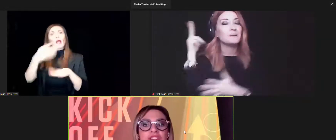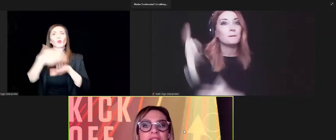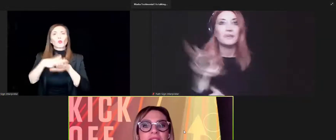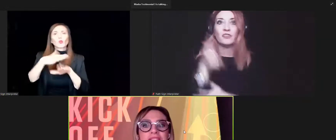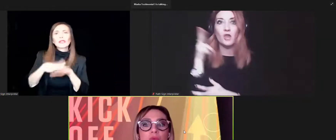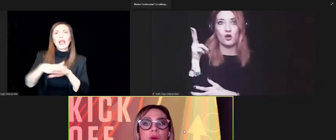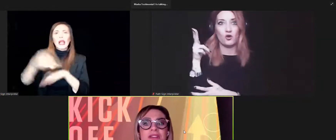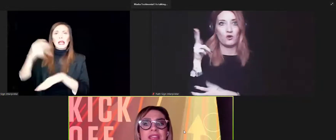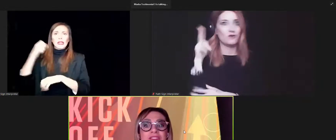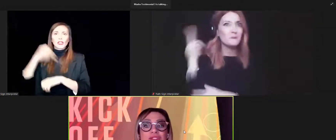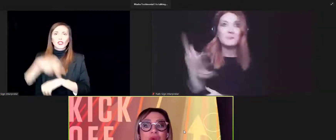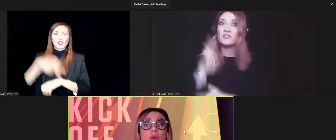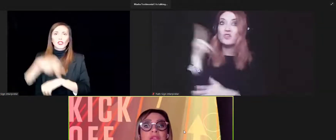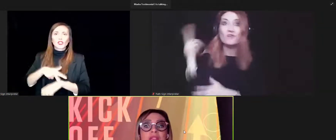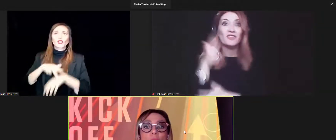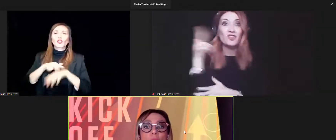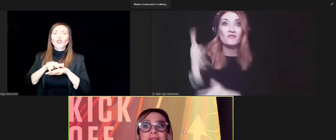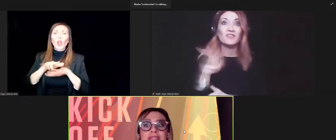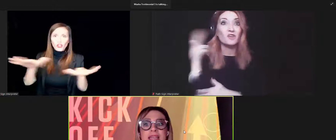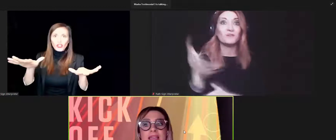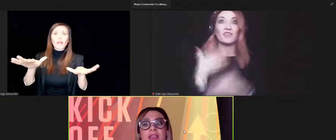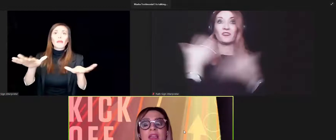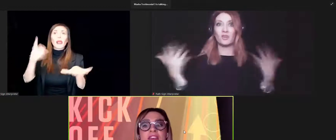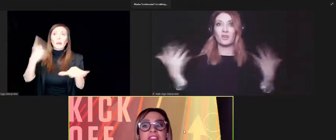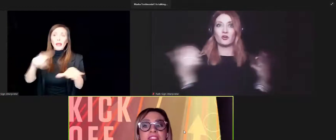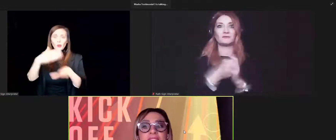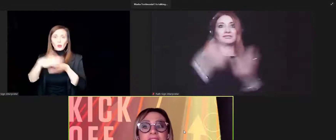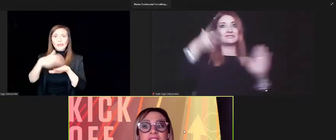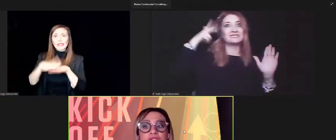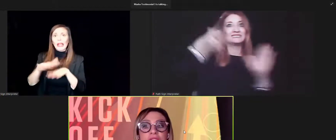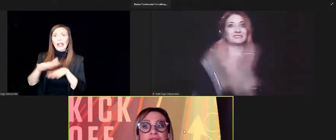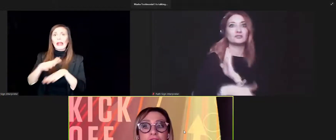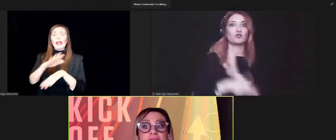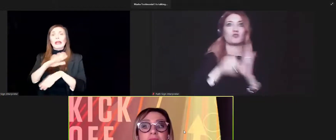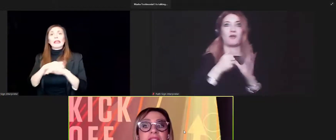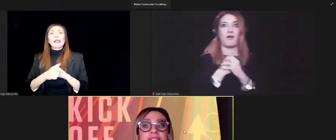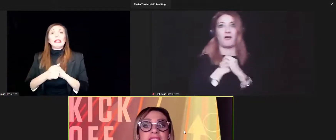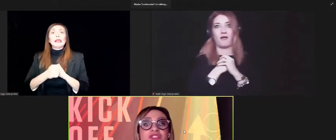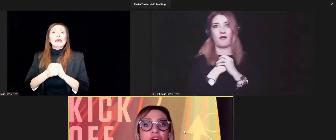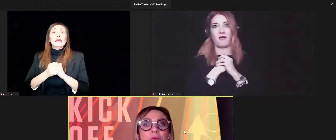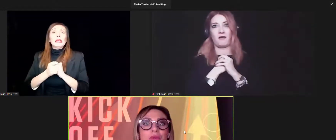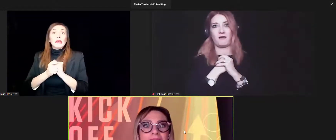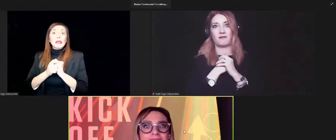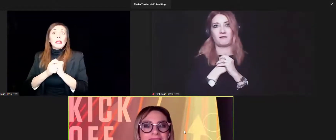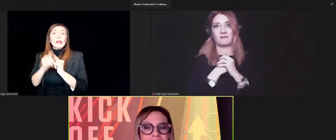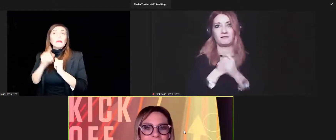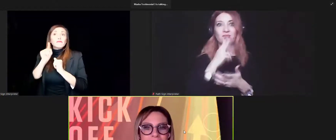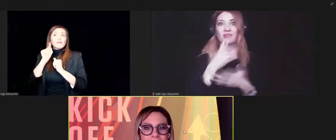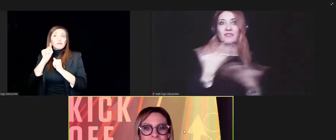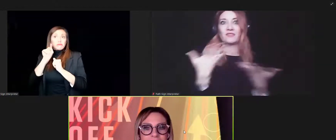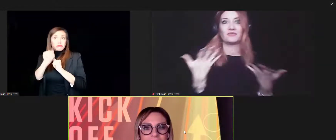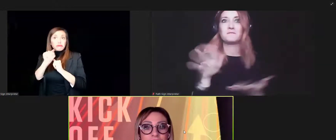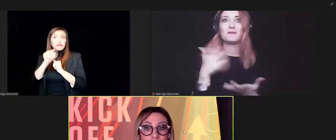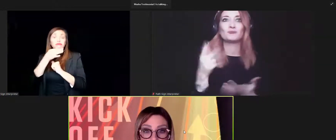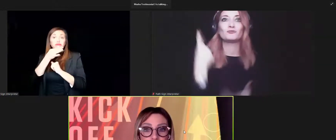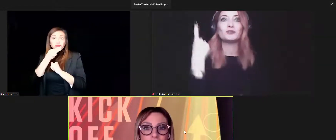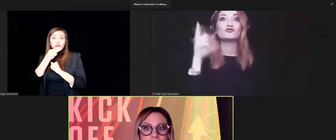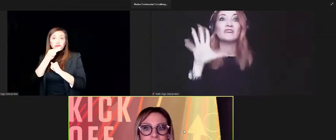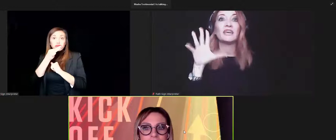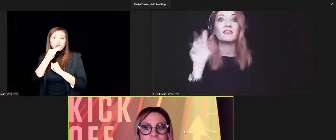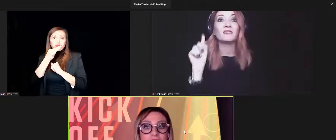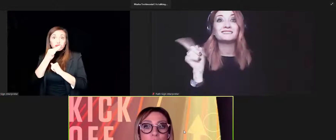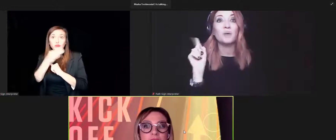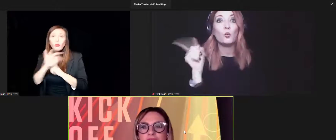much a networker can do in one day thanks to the freedom that this job grants. You